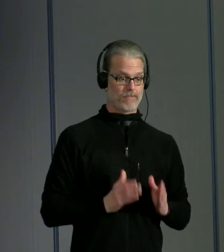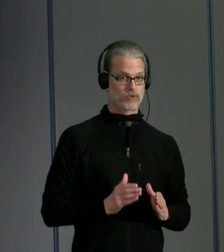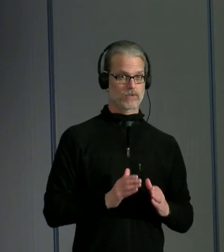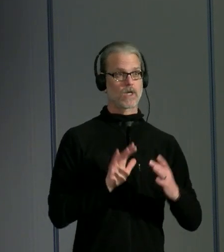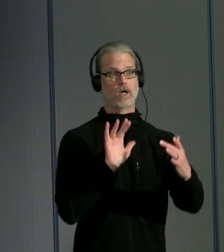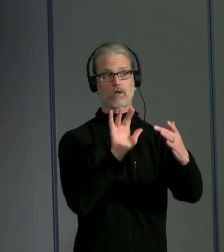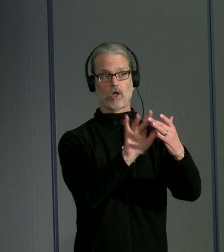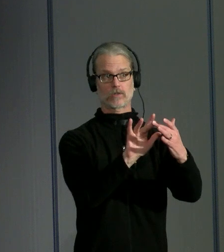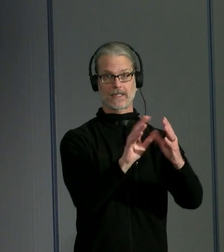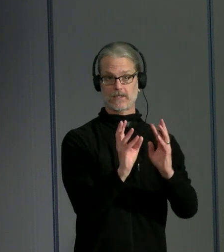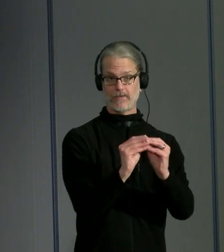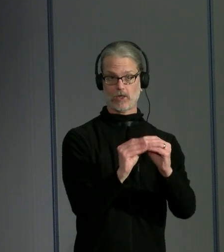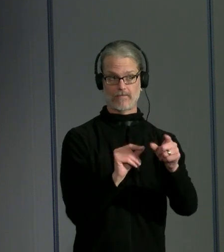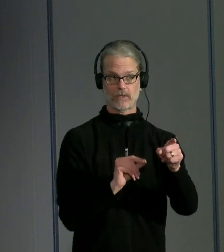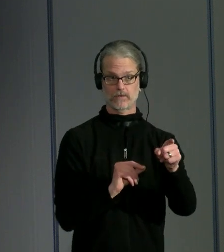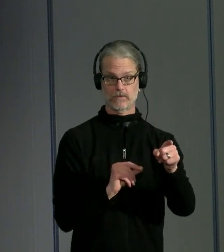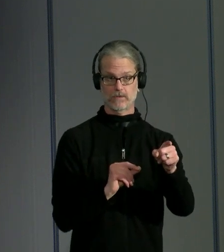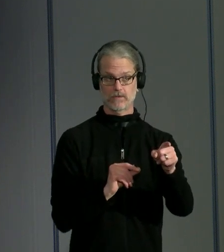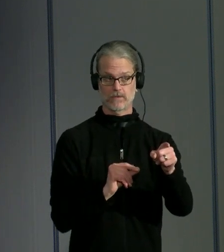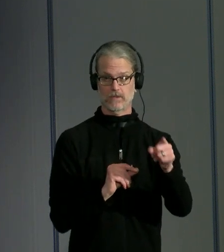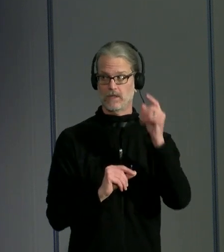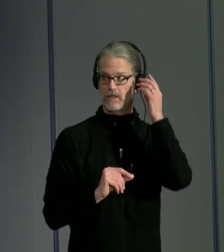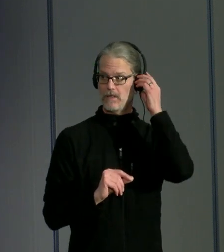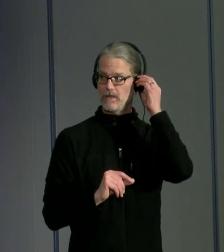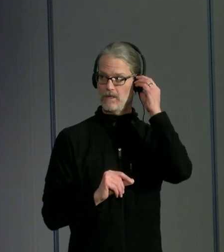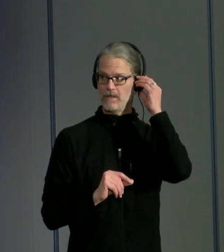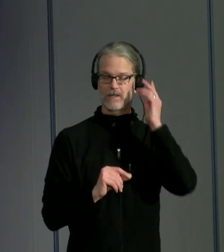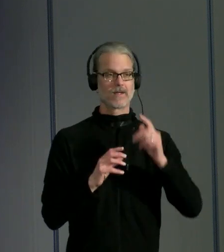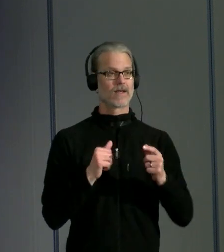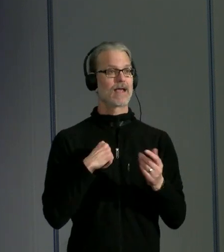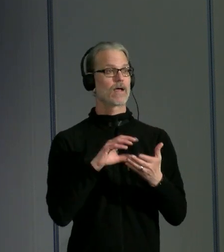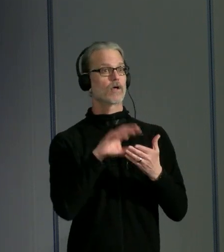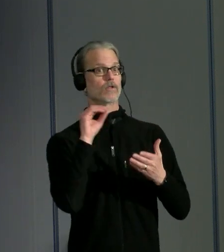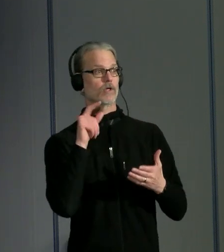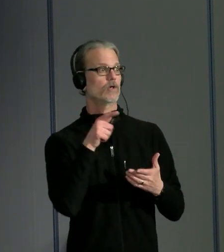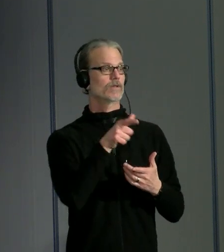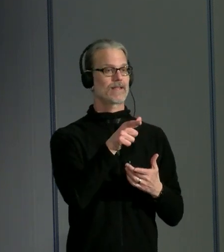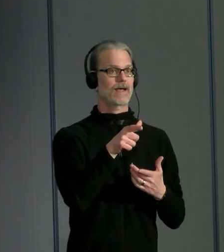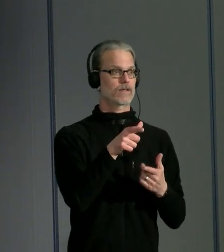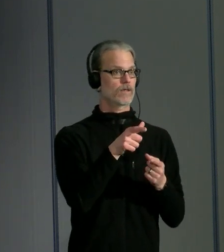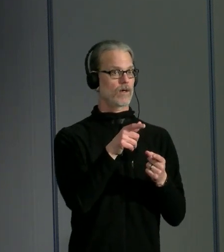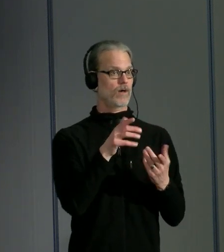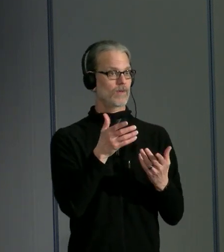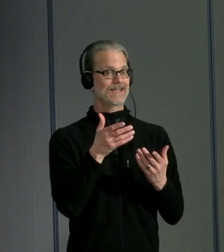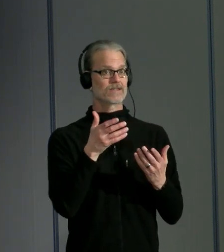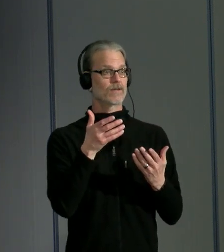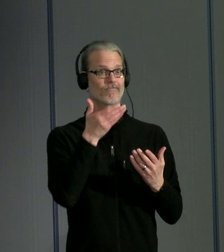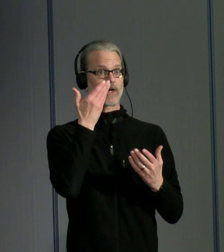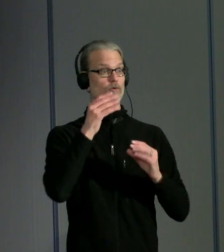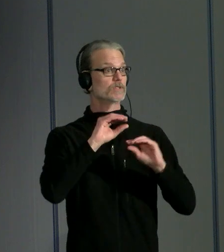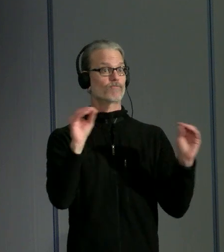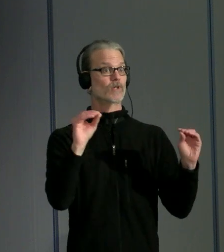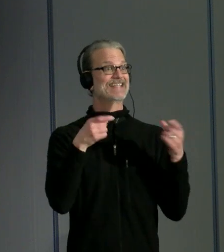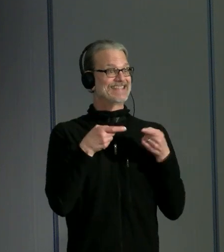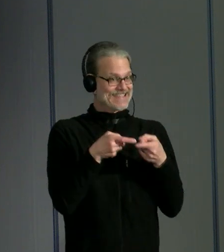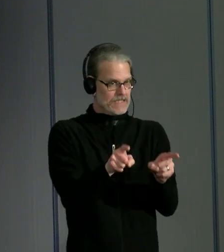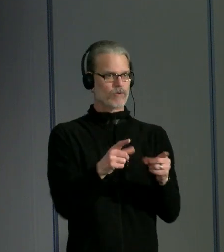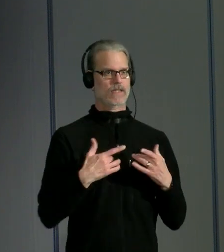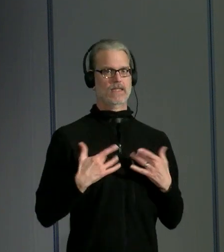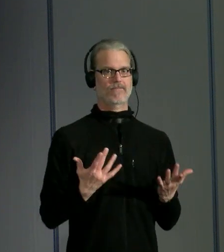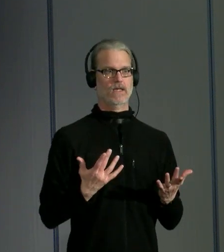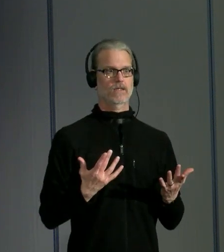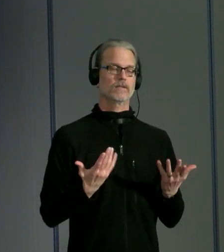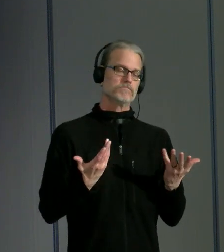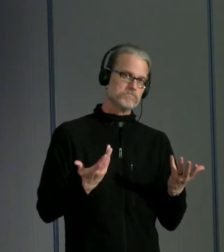conference and learned that they were encouraging employees to be fragrance-free during the event. Well, that's good. It might not be perfect, but at least